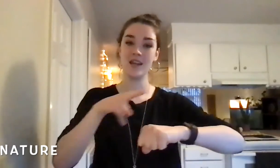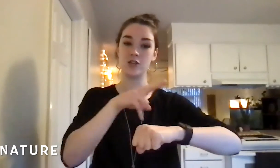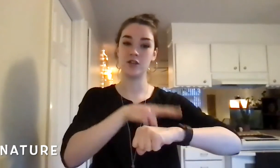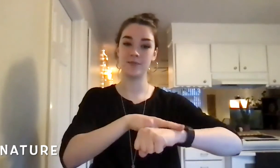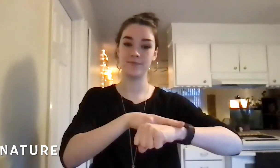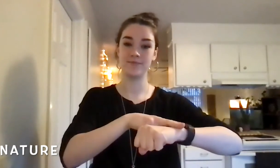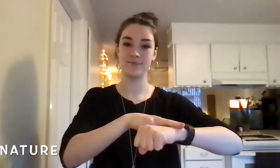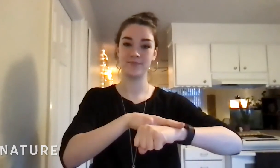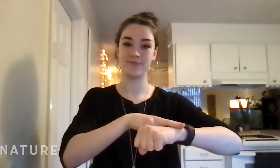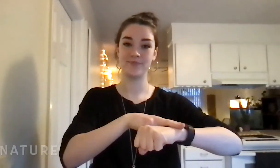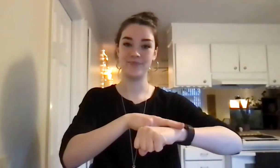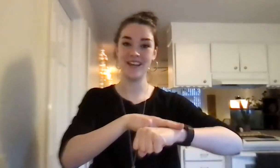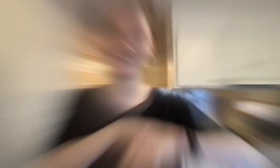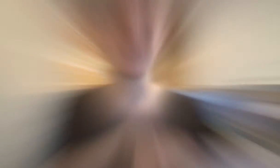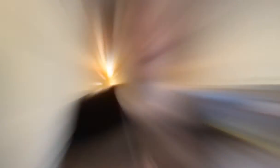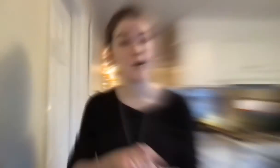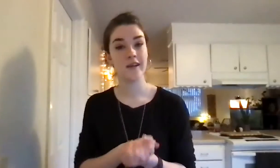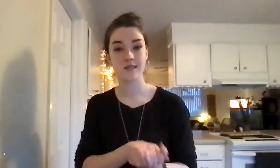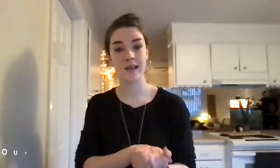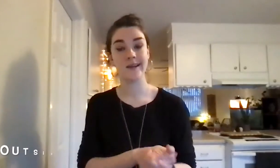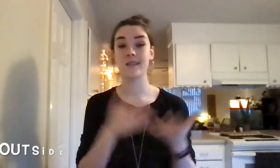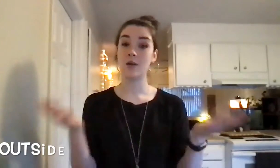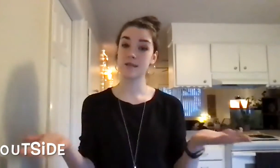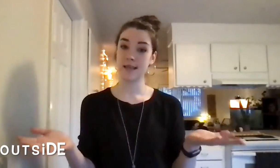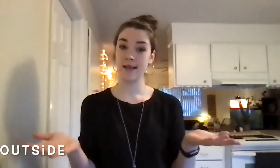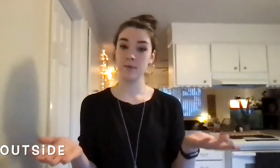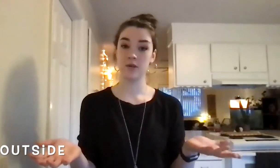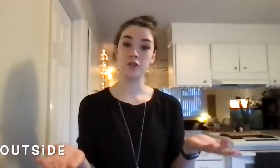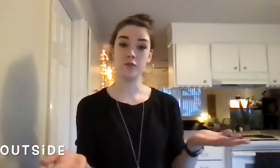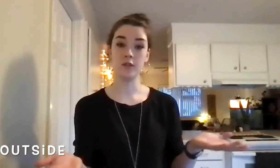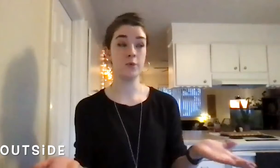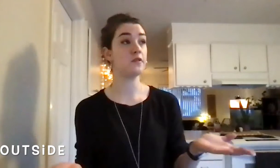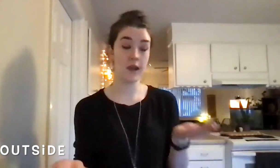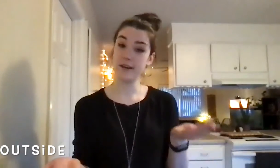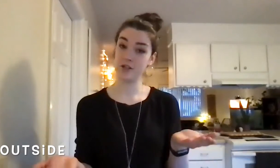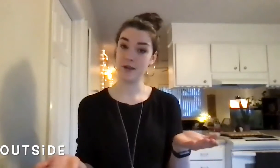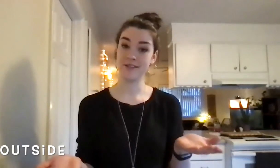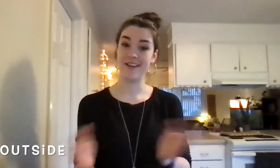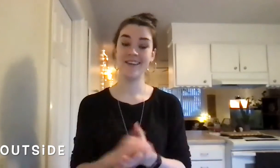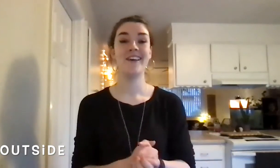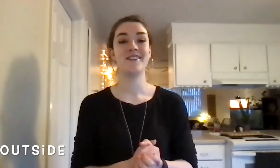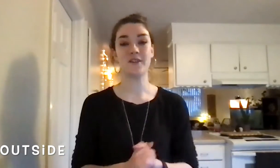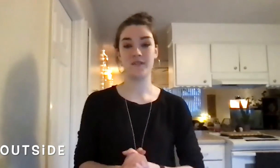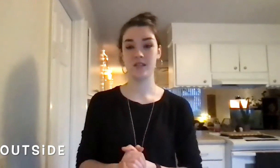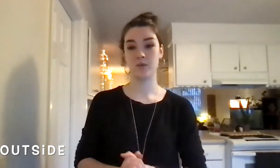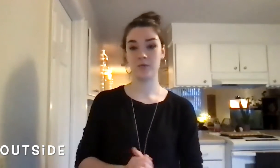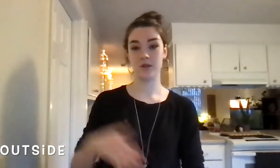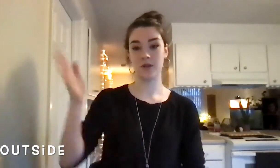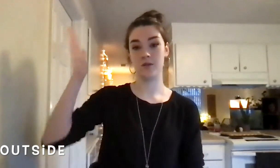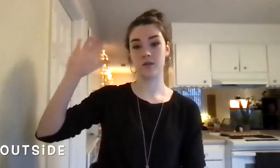Nature. Nice. Our next sign is outside, because usually you will find nature outside. So for this one, we're going to use